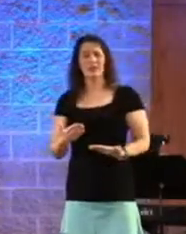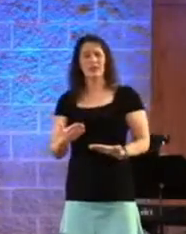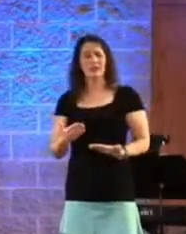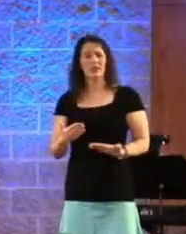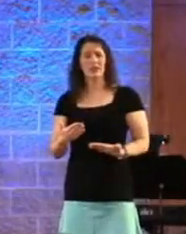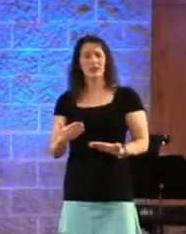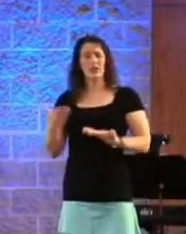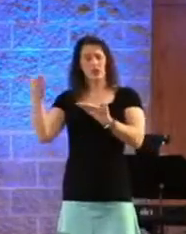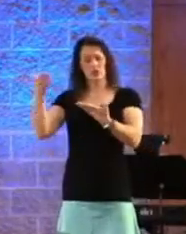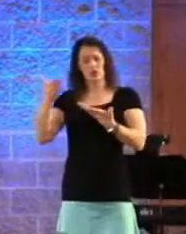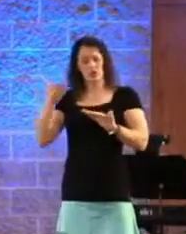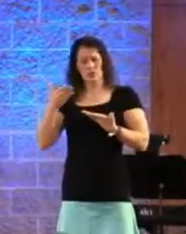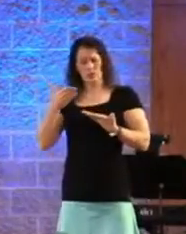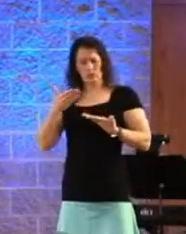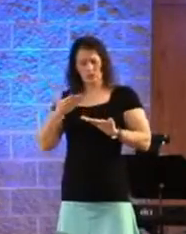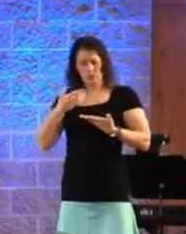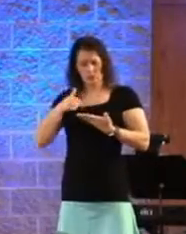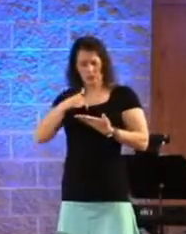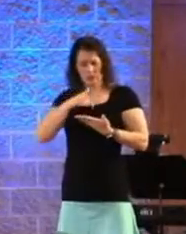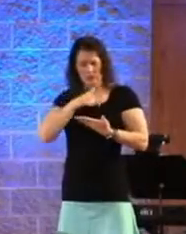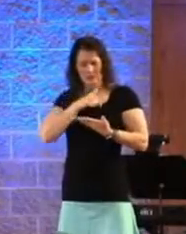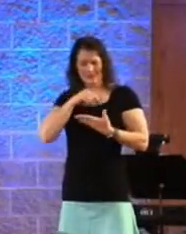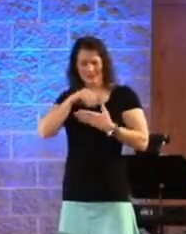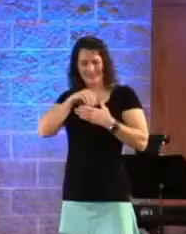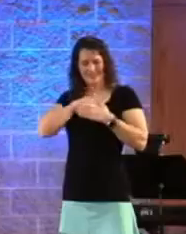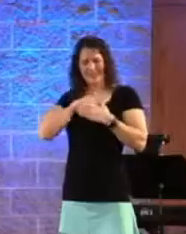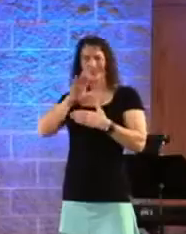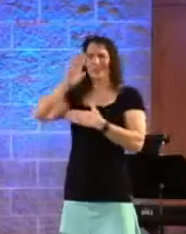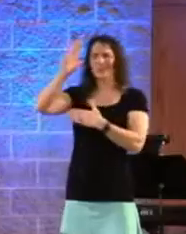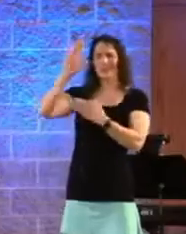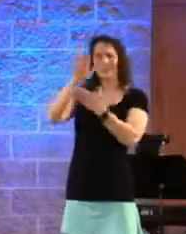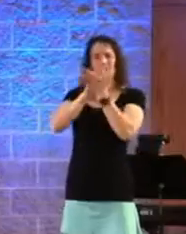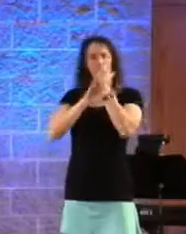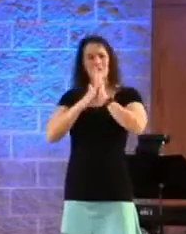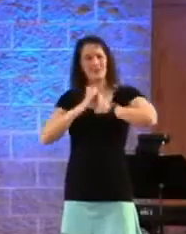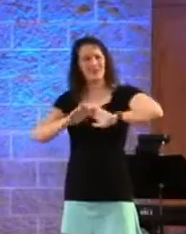into his peace. He's able to do that.